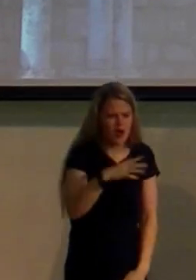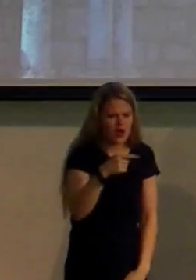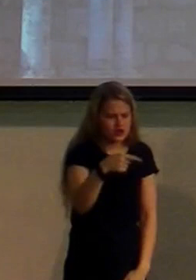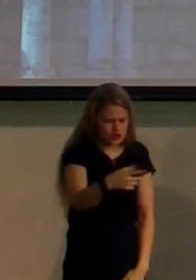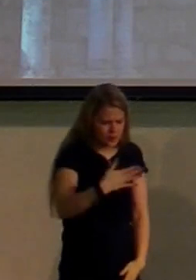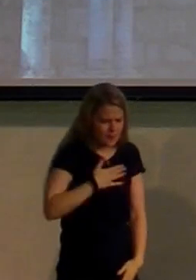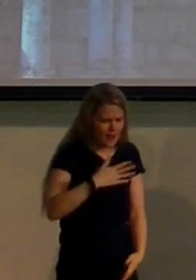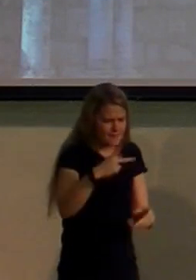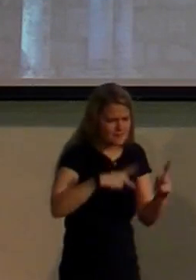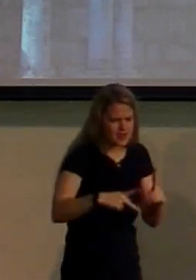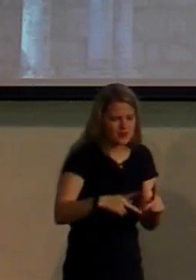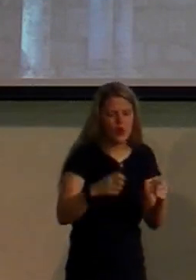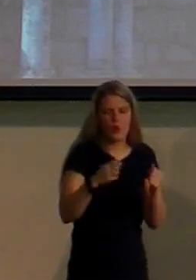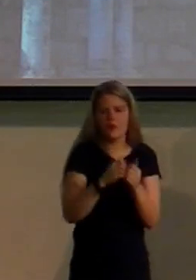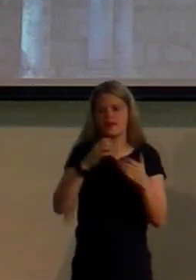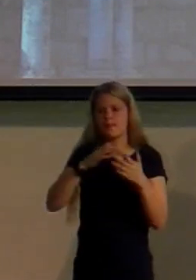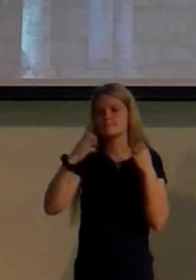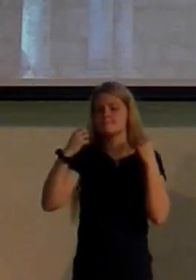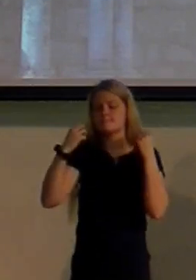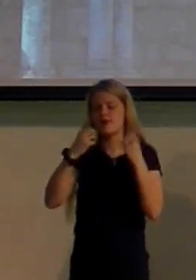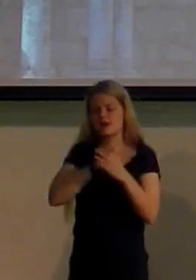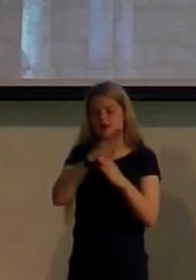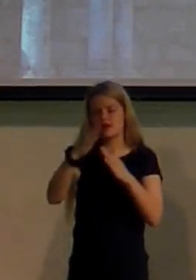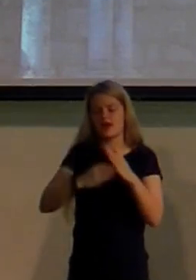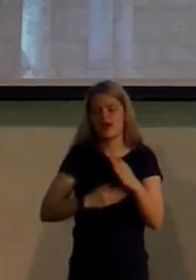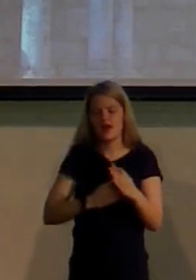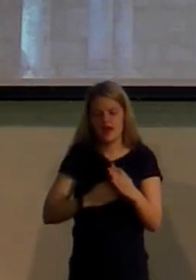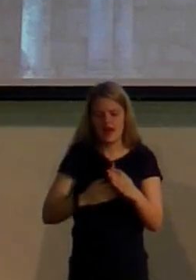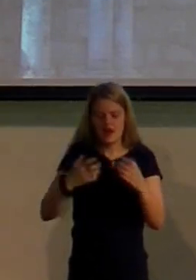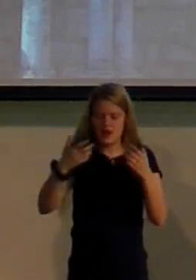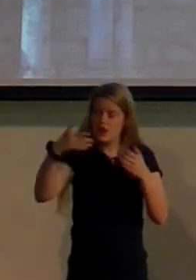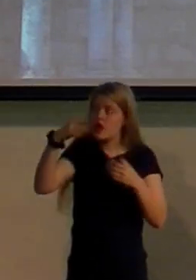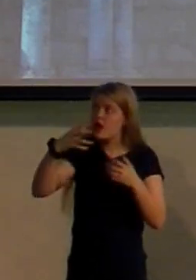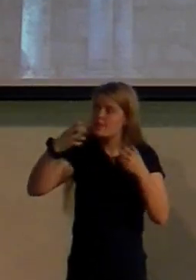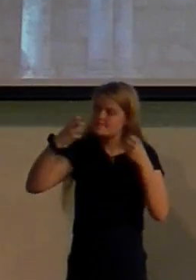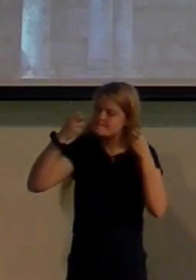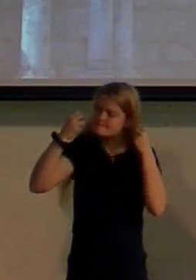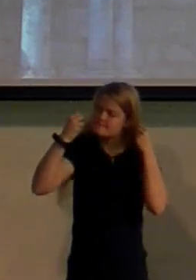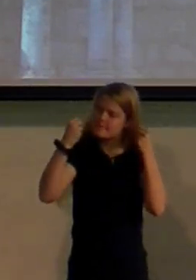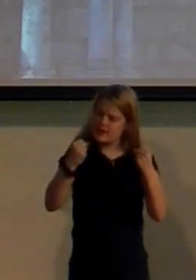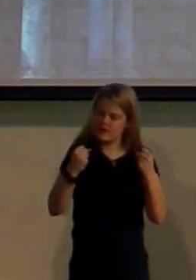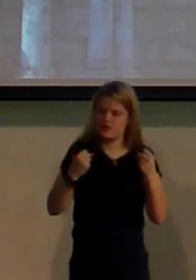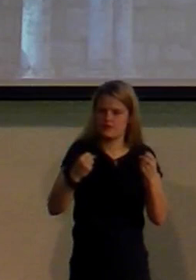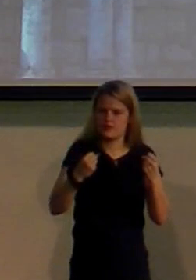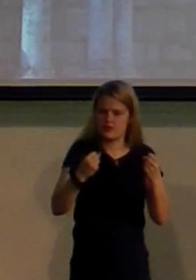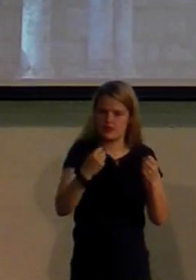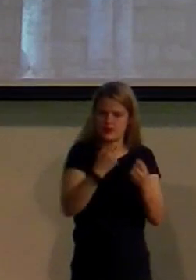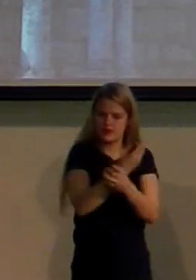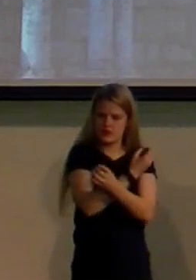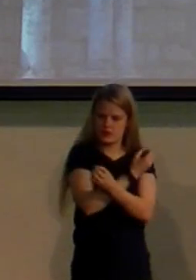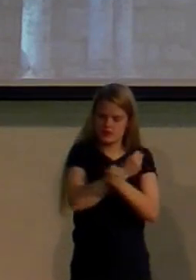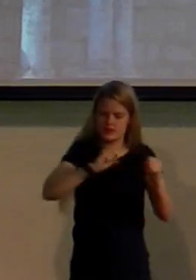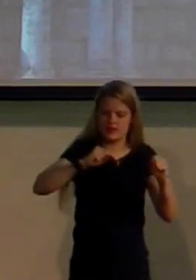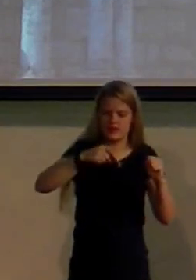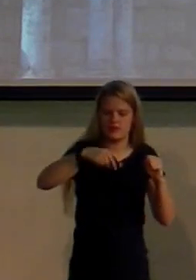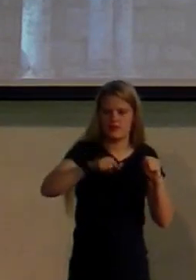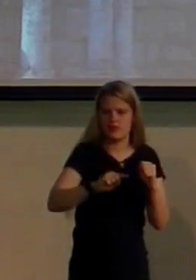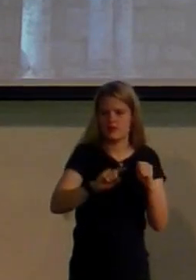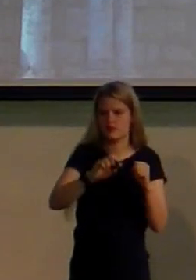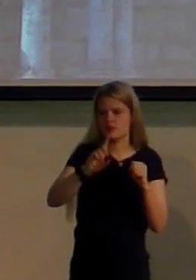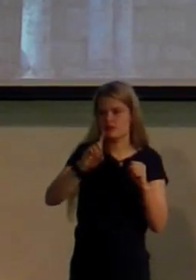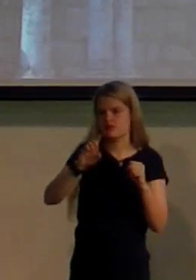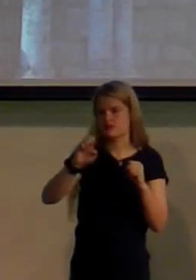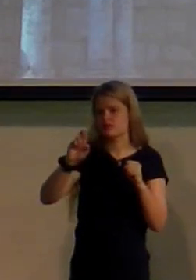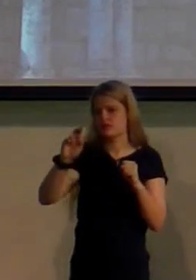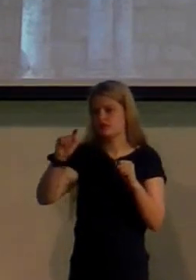So with a mighty hand and an outstretched arm, God powerfully brought them out of that land. Deuteronomy chapter 5,